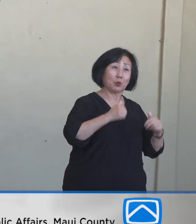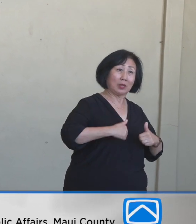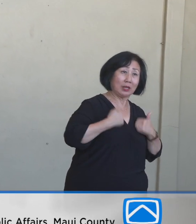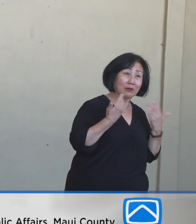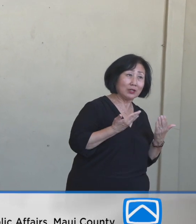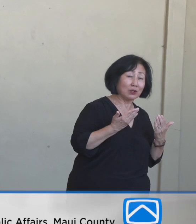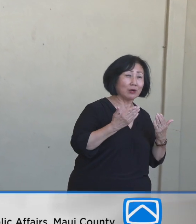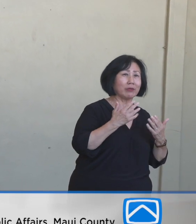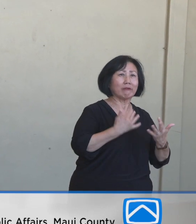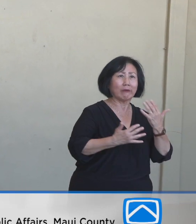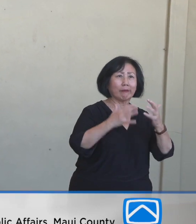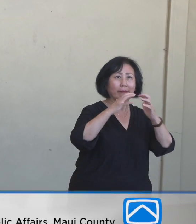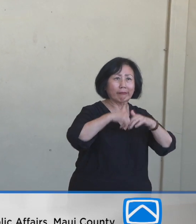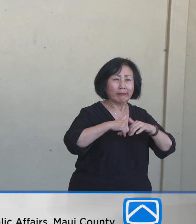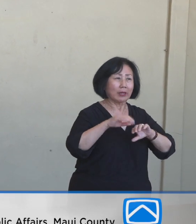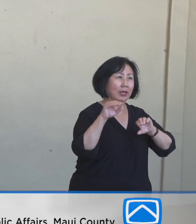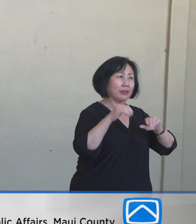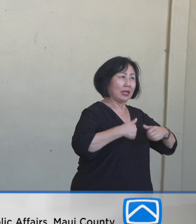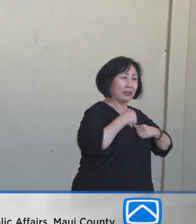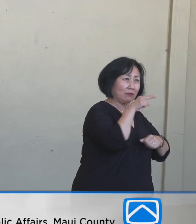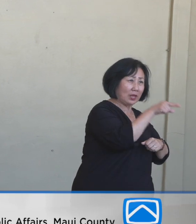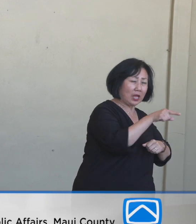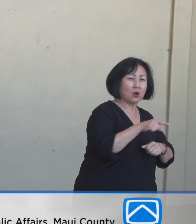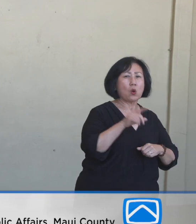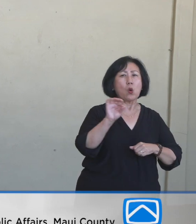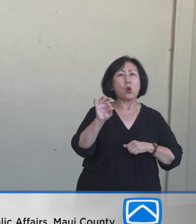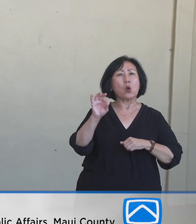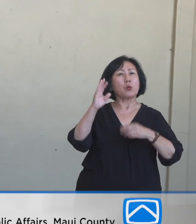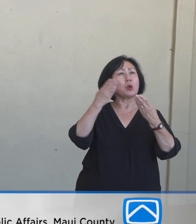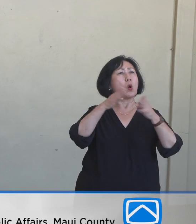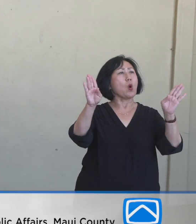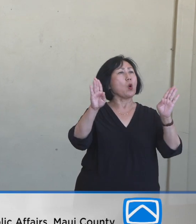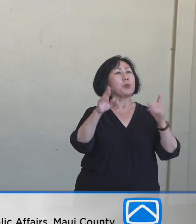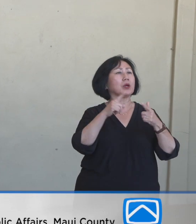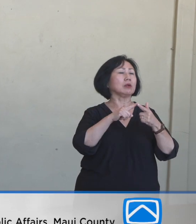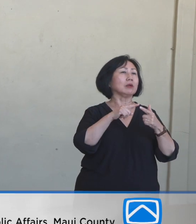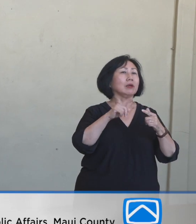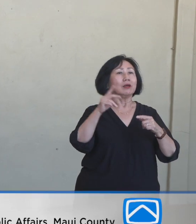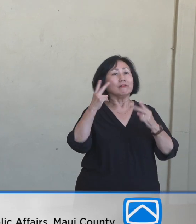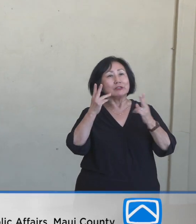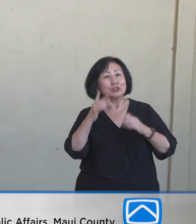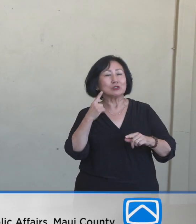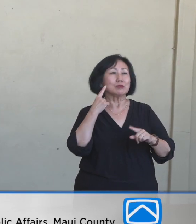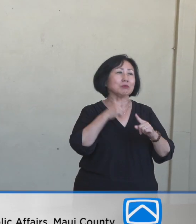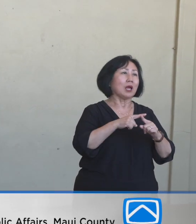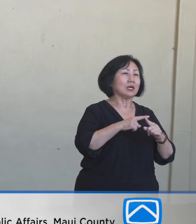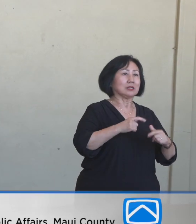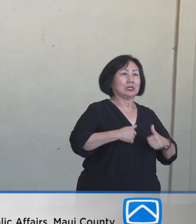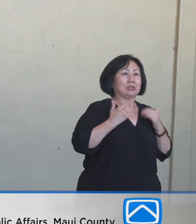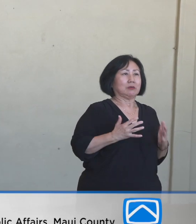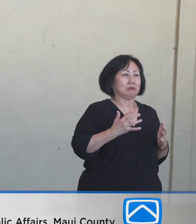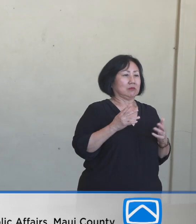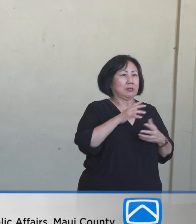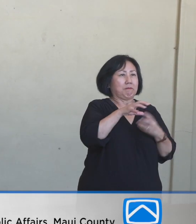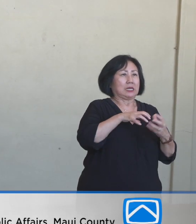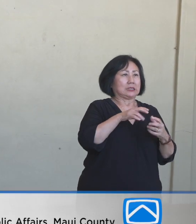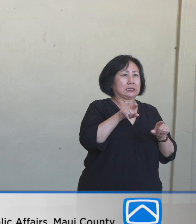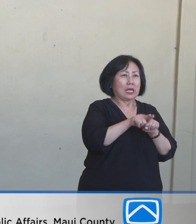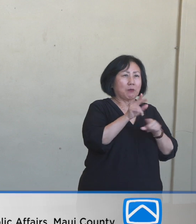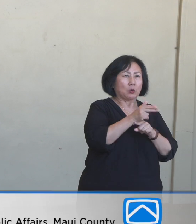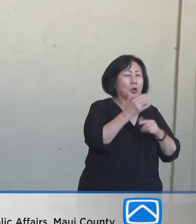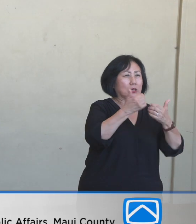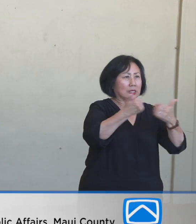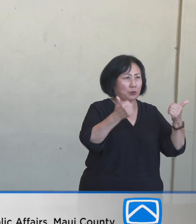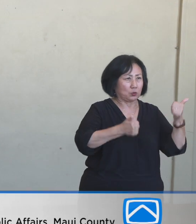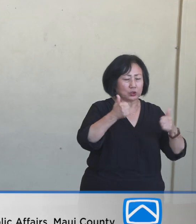residents, or will this be, hotels with a mix of displaced residents and visitors? Sure.